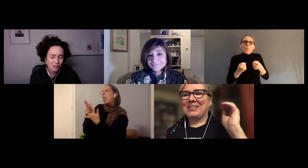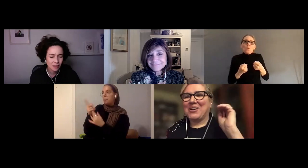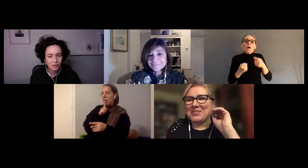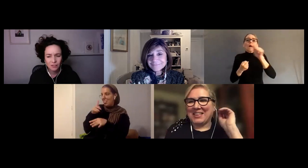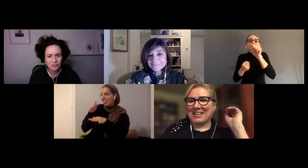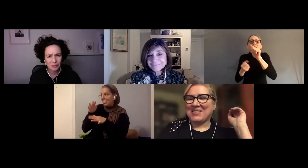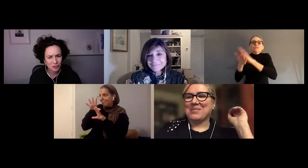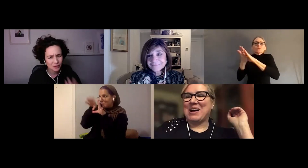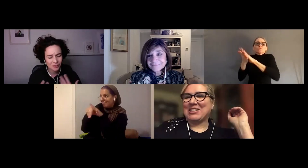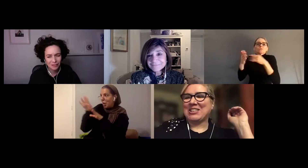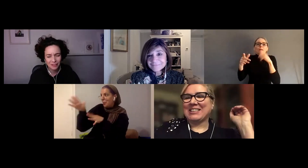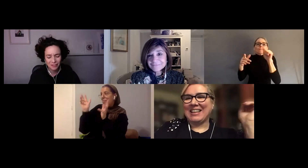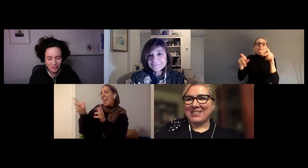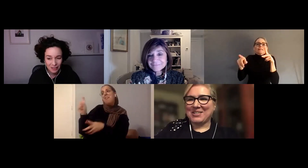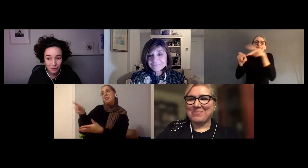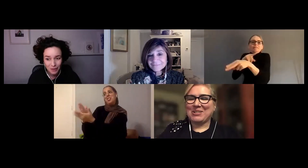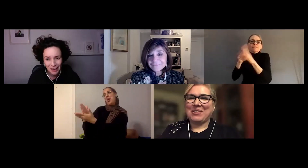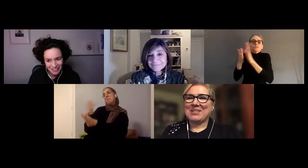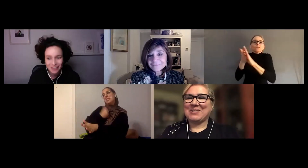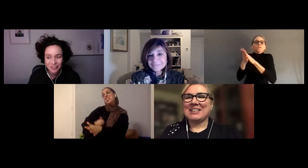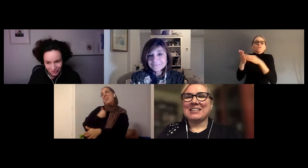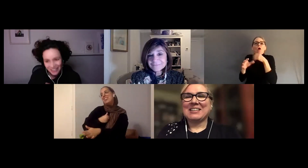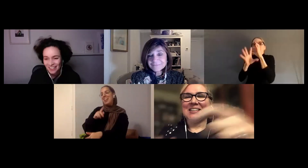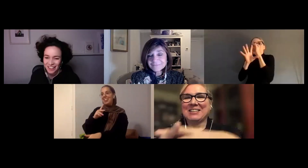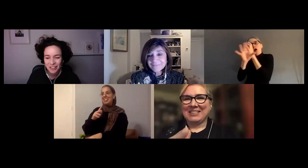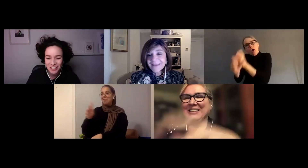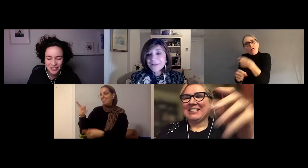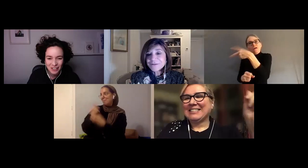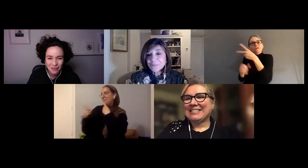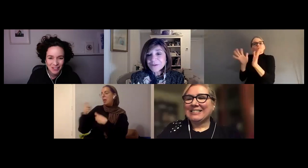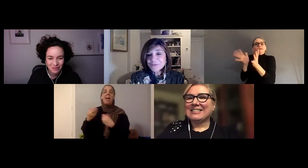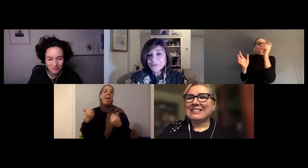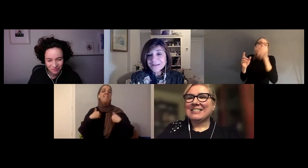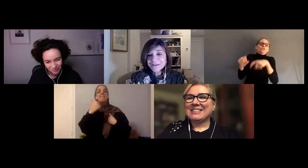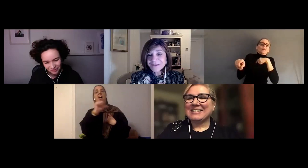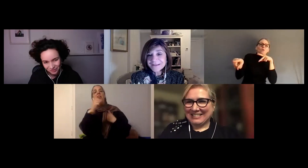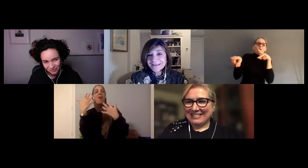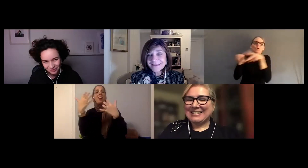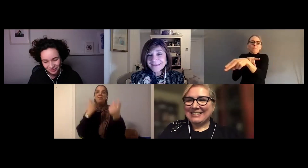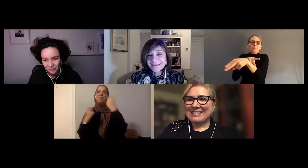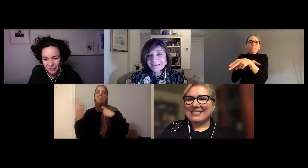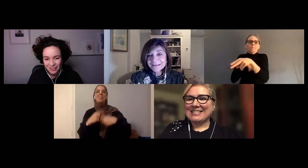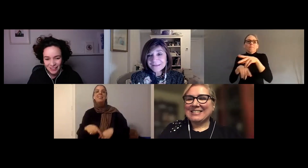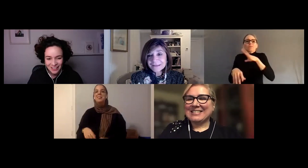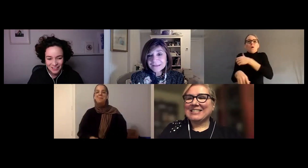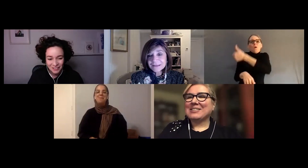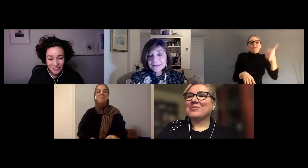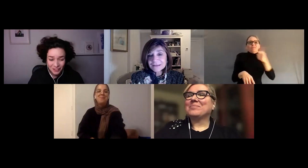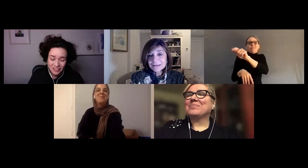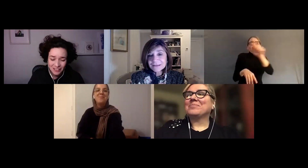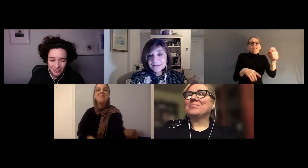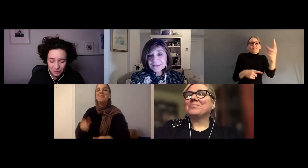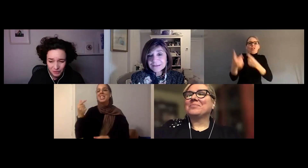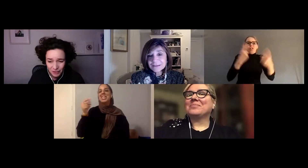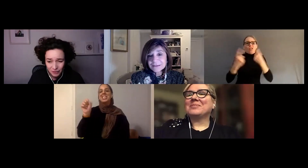know. Also Thank very you so emotional, much. so I feel very dry, so but we asked you lots of questions. Thank you so much for the question. Thanks a